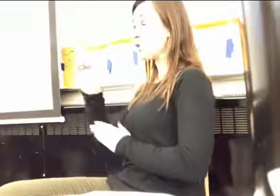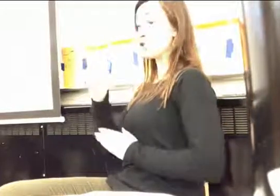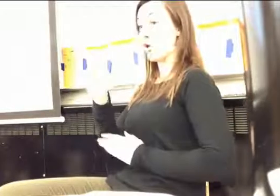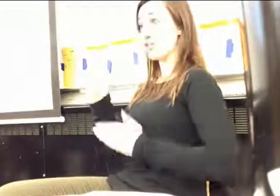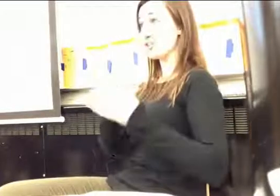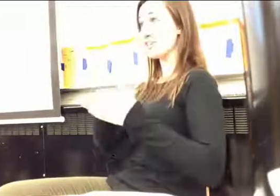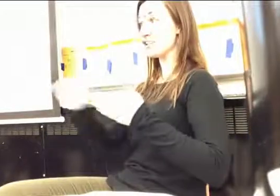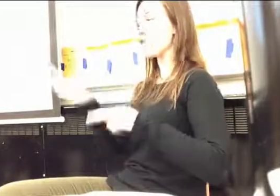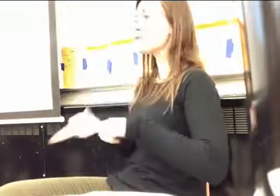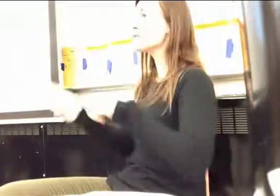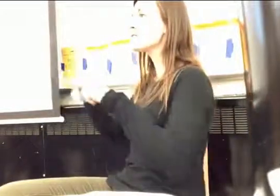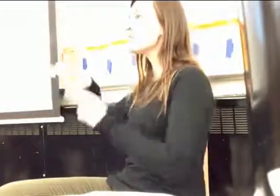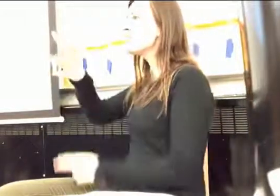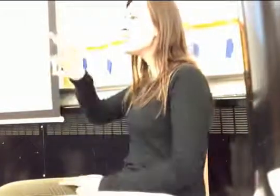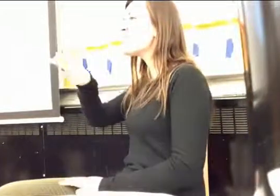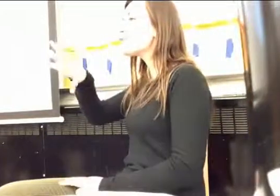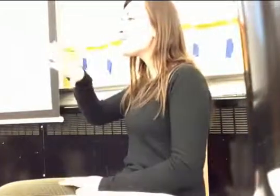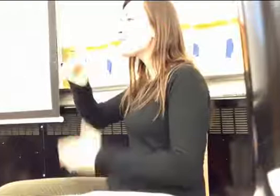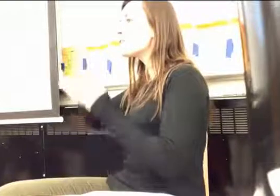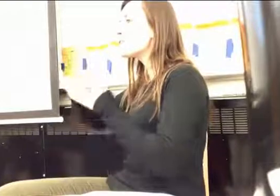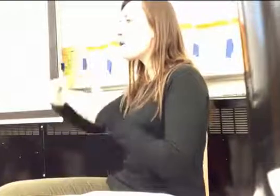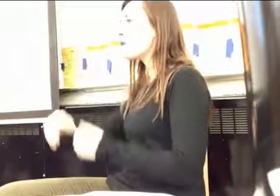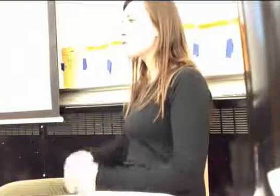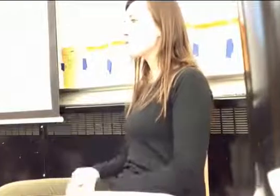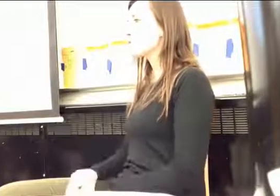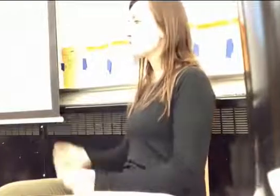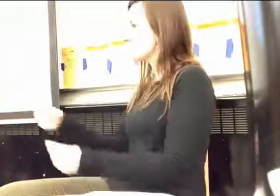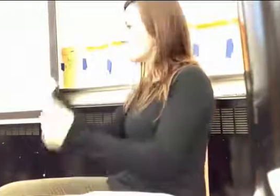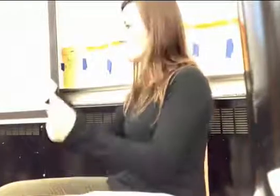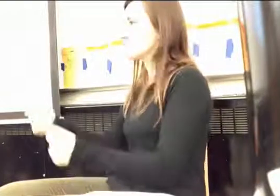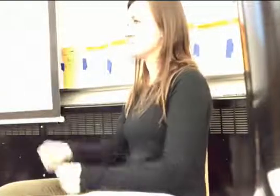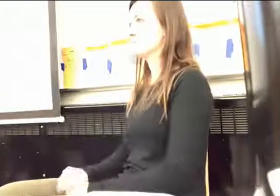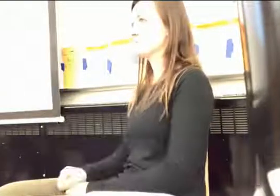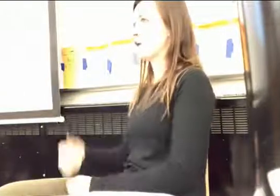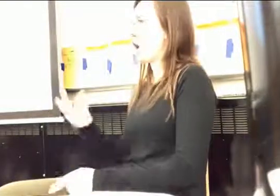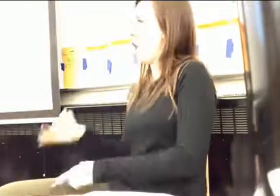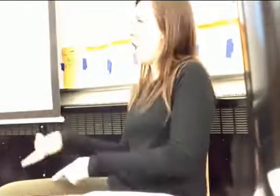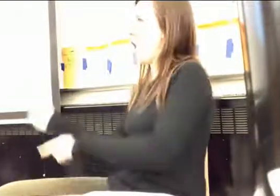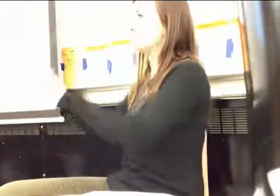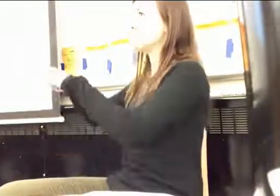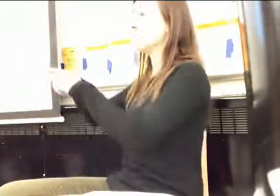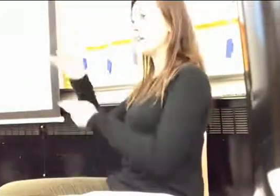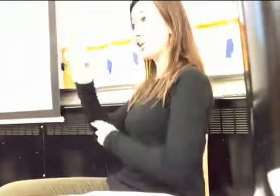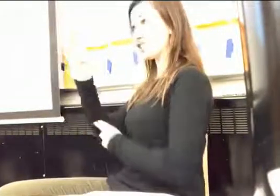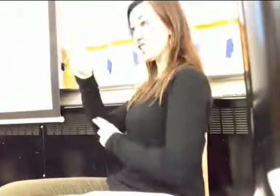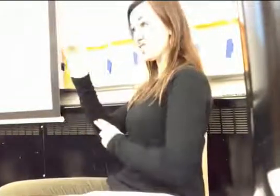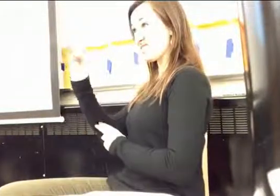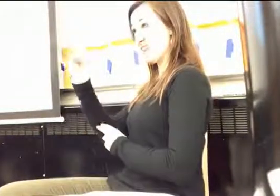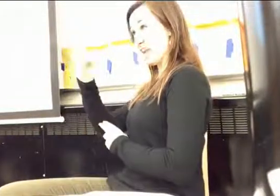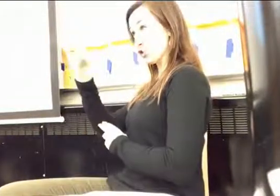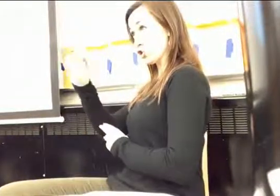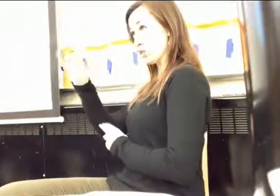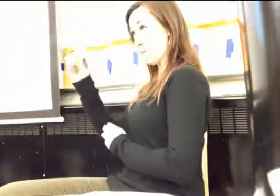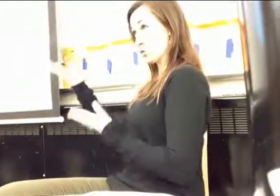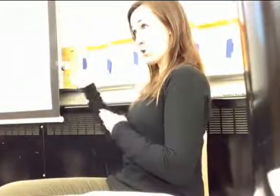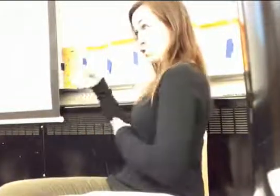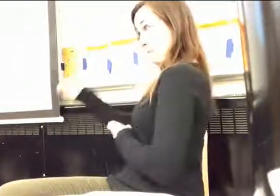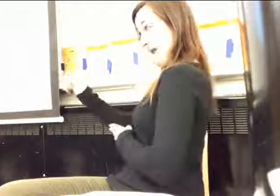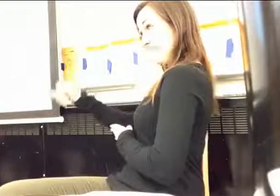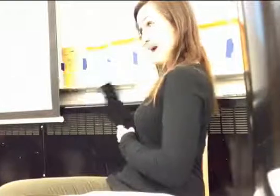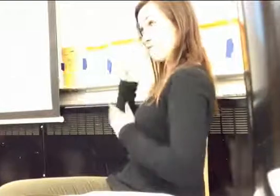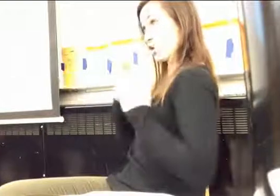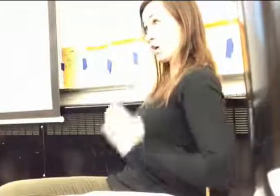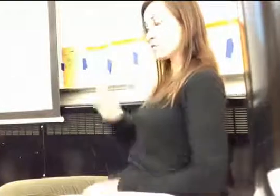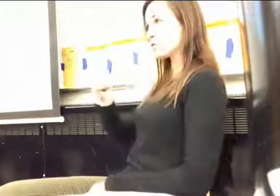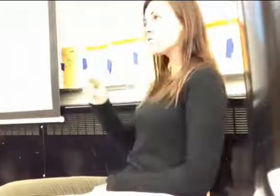$13 to $750 overnight. Does an insurance company want to pay that? Nope. So